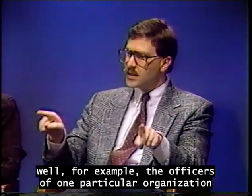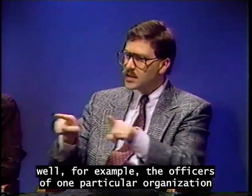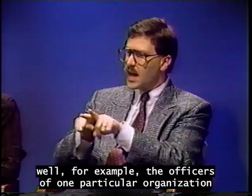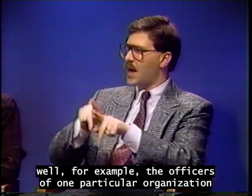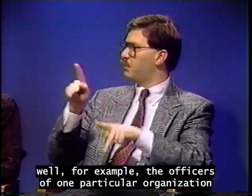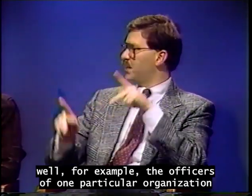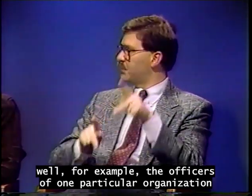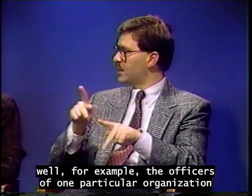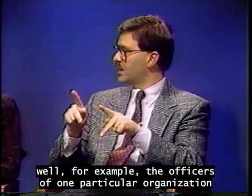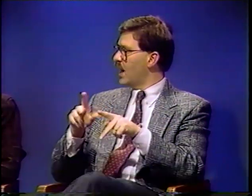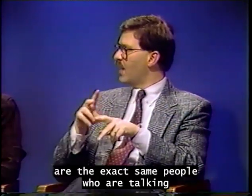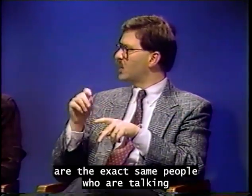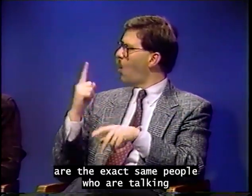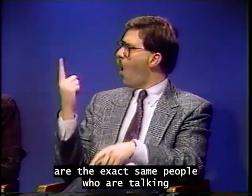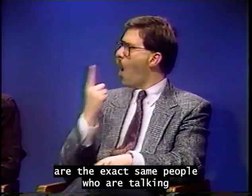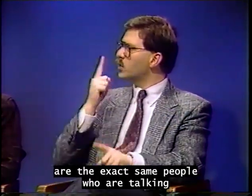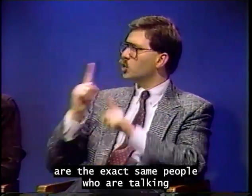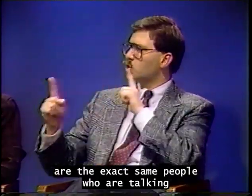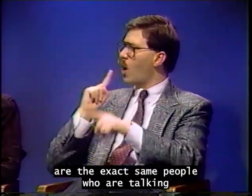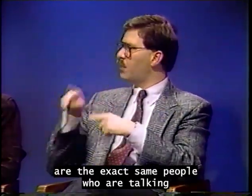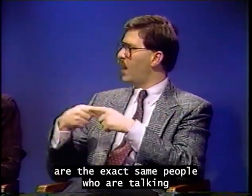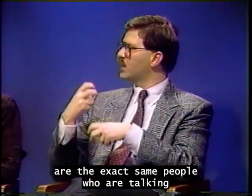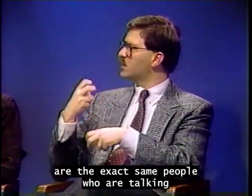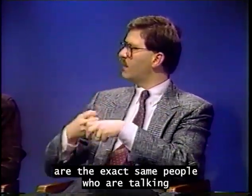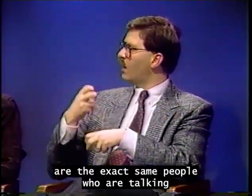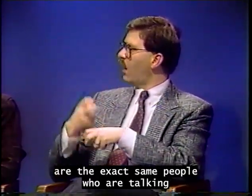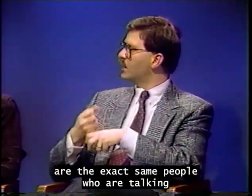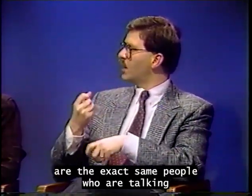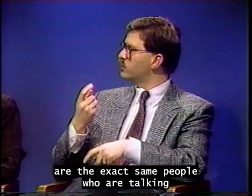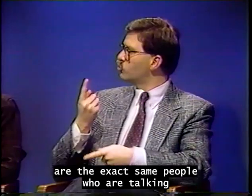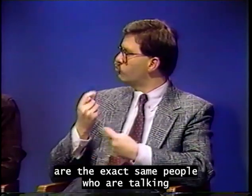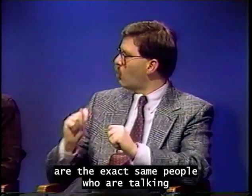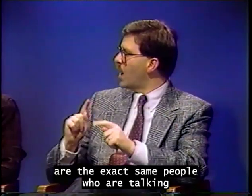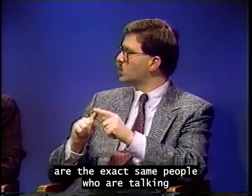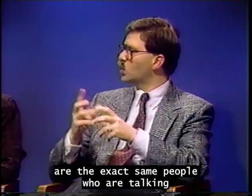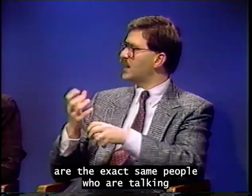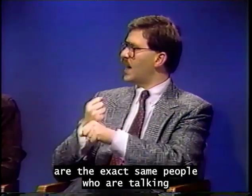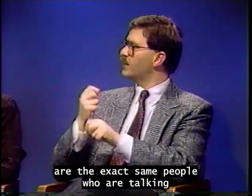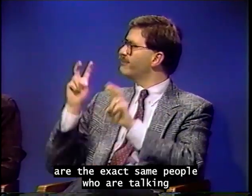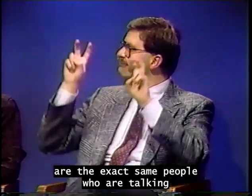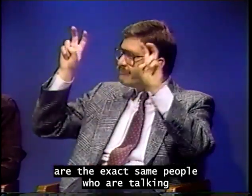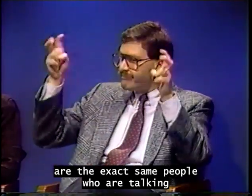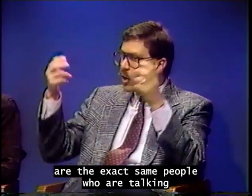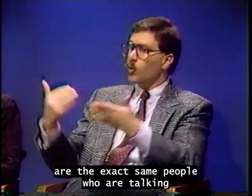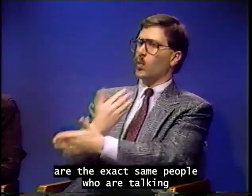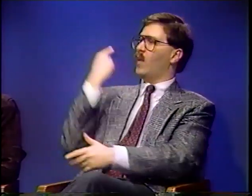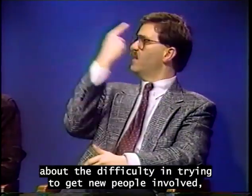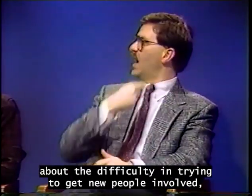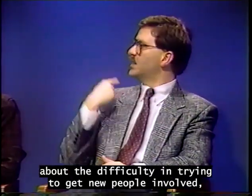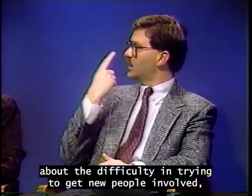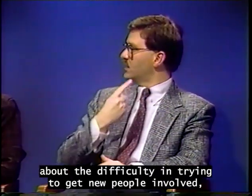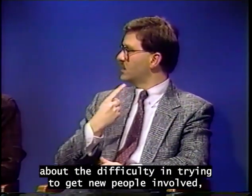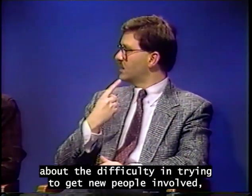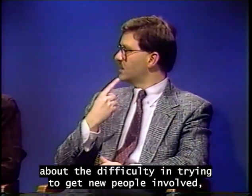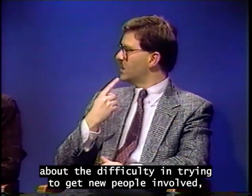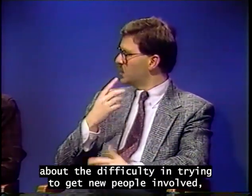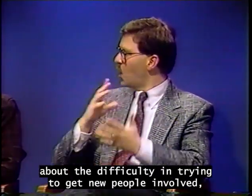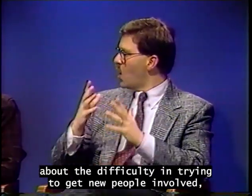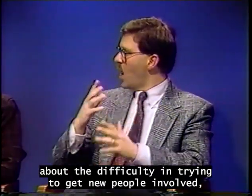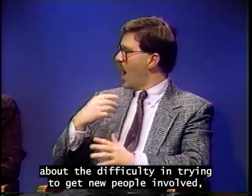particular organization are the exact same people who are talking about the difficulty in trying